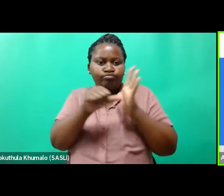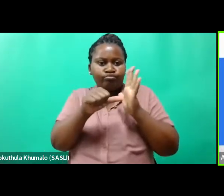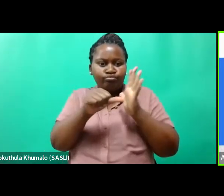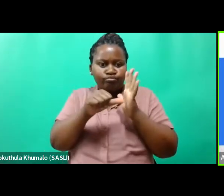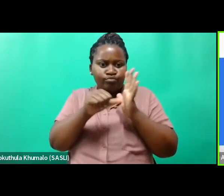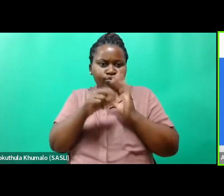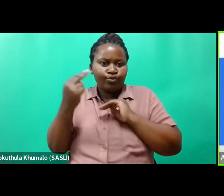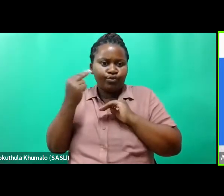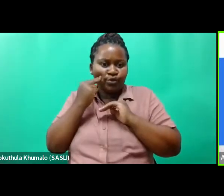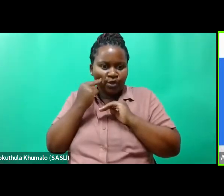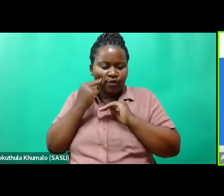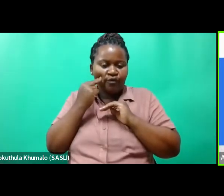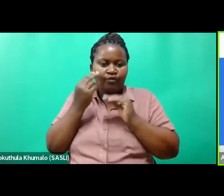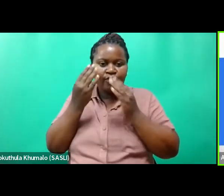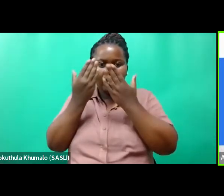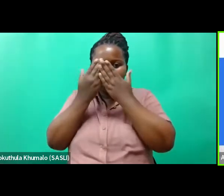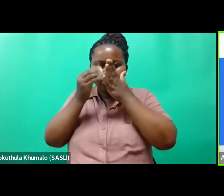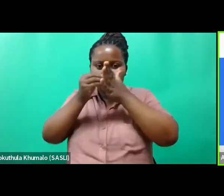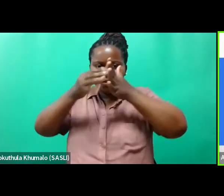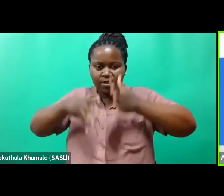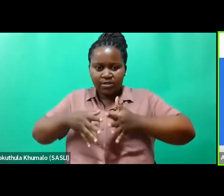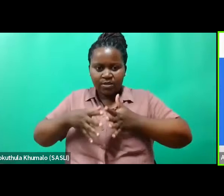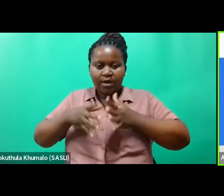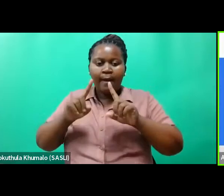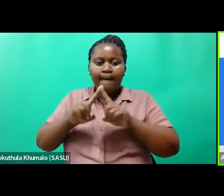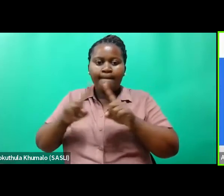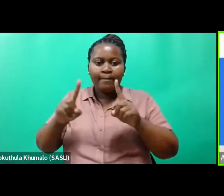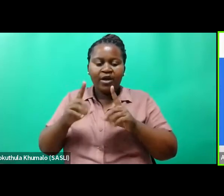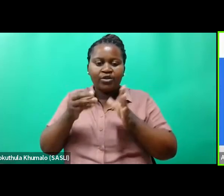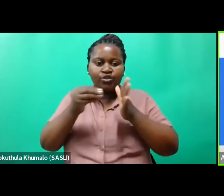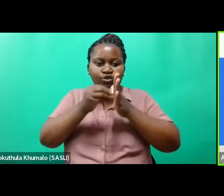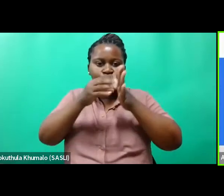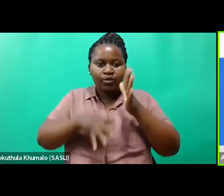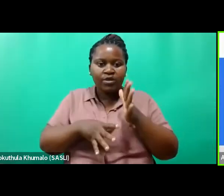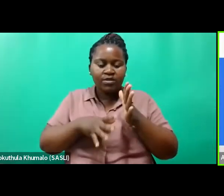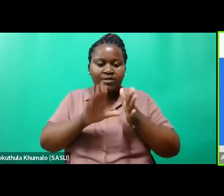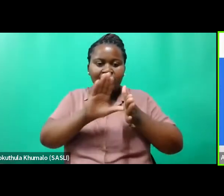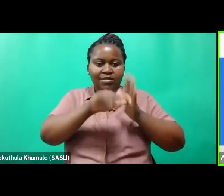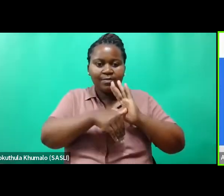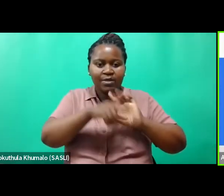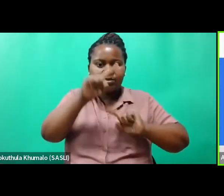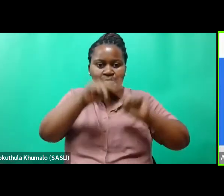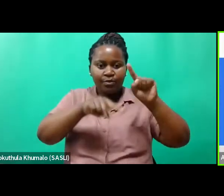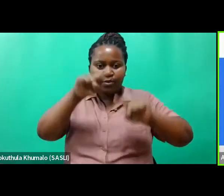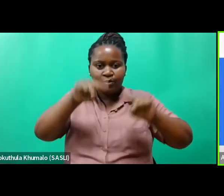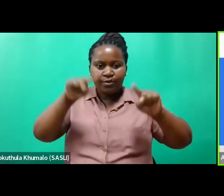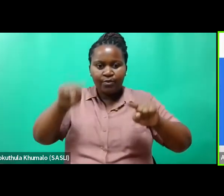higher education, but for students with a diverse range of disabilities.